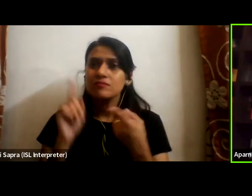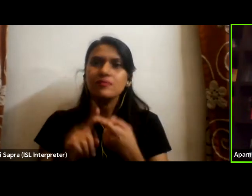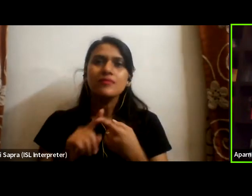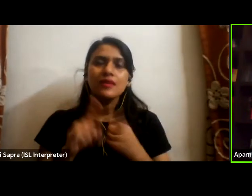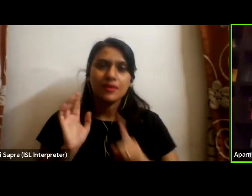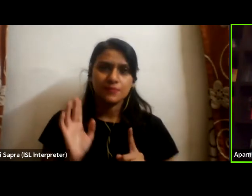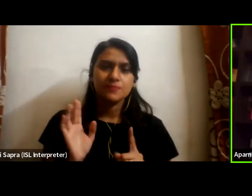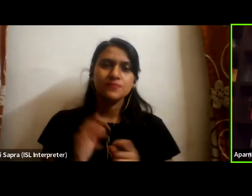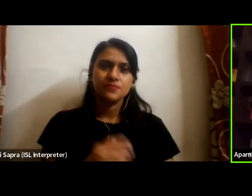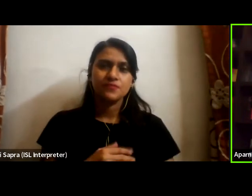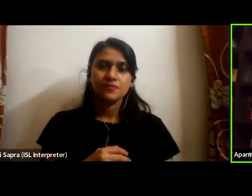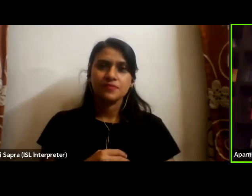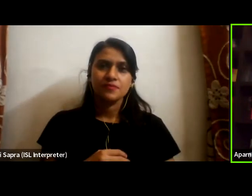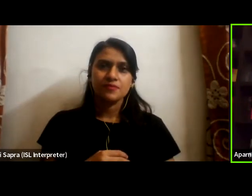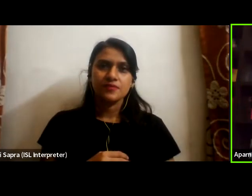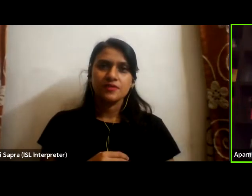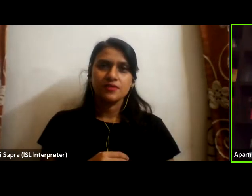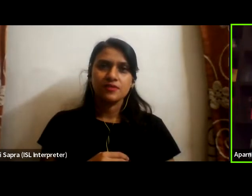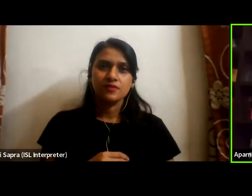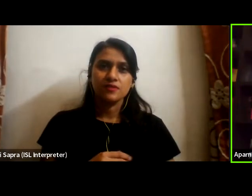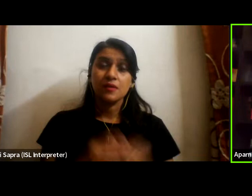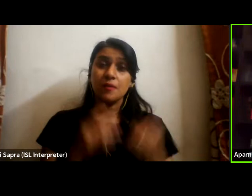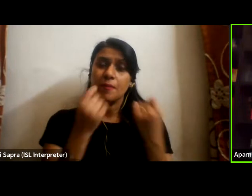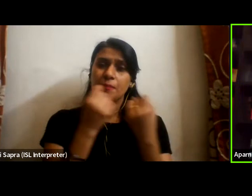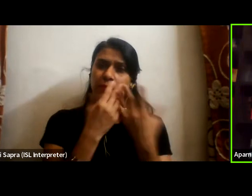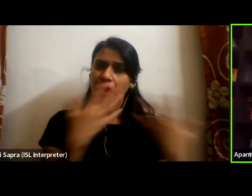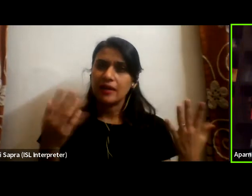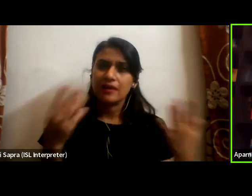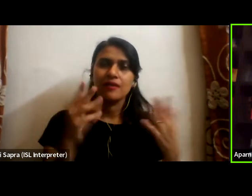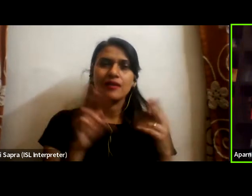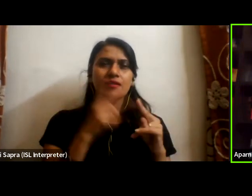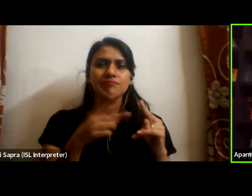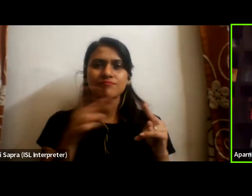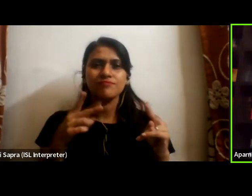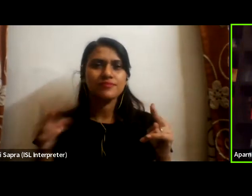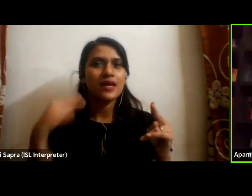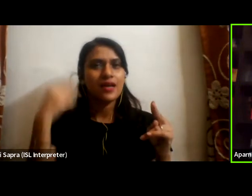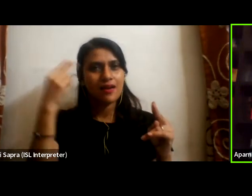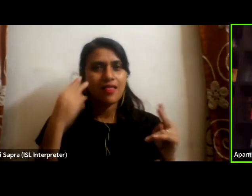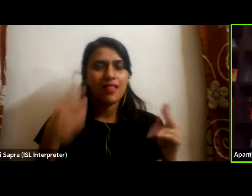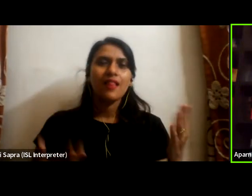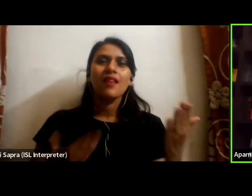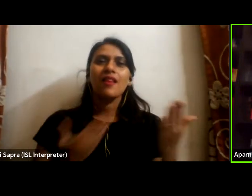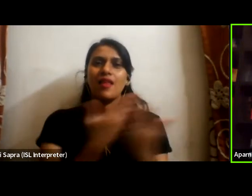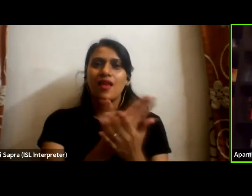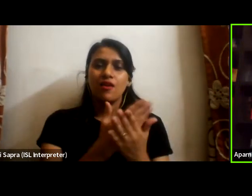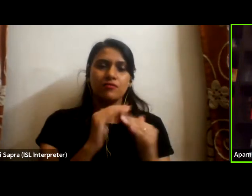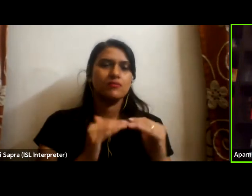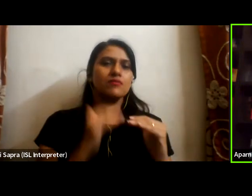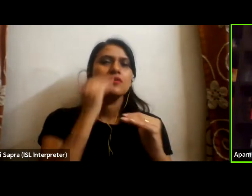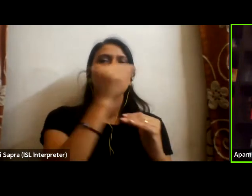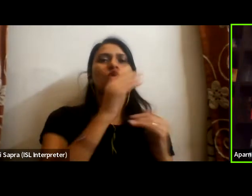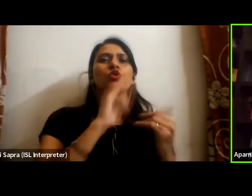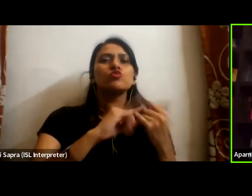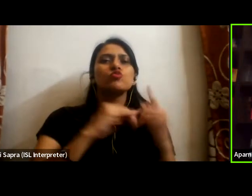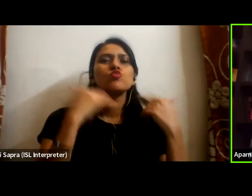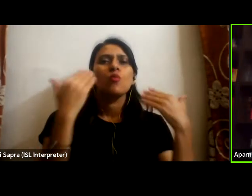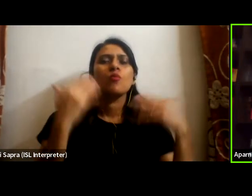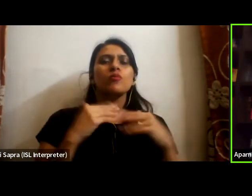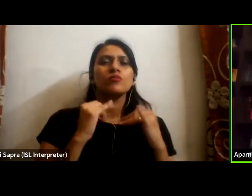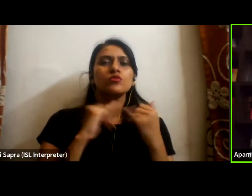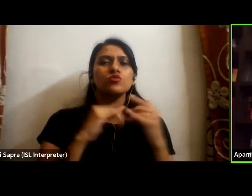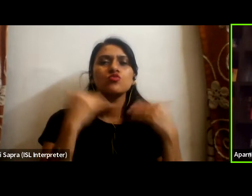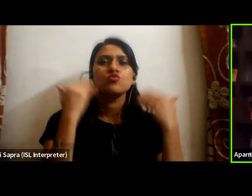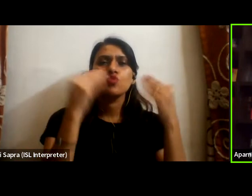consequence on taking on so many matters at the Supreme Court level, is that it is impacting the ability of people